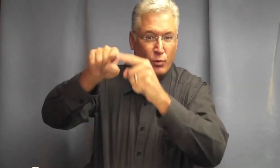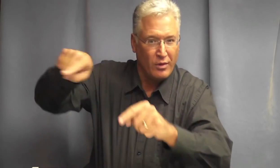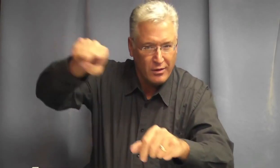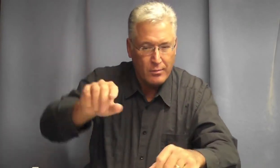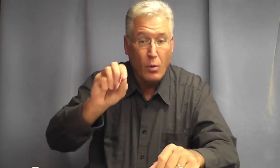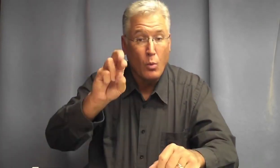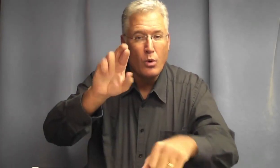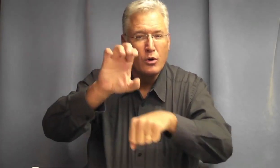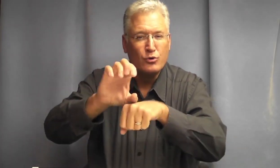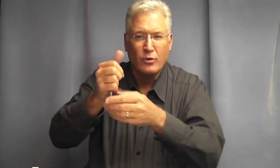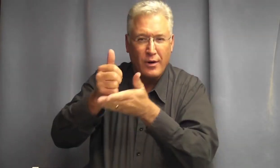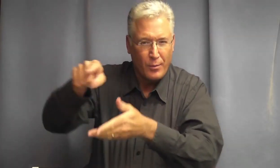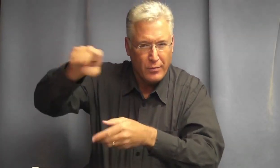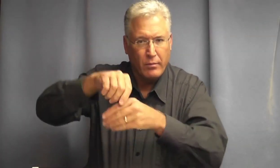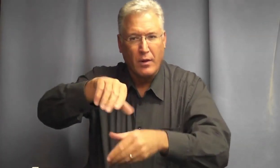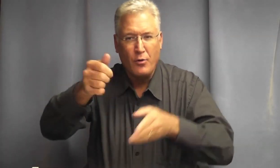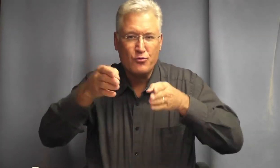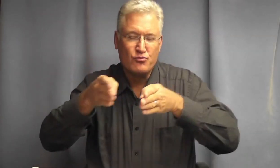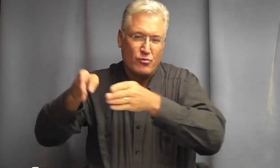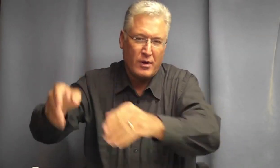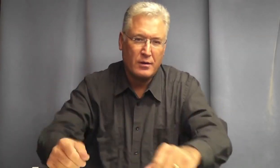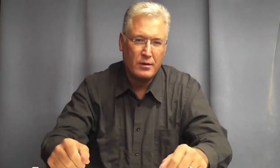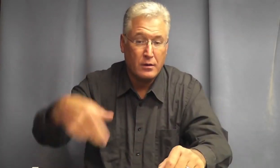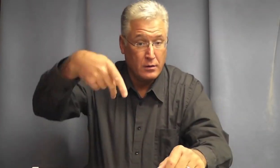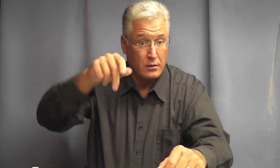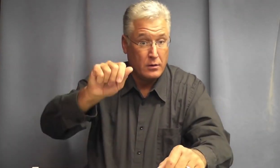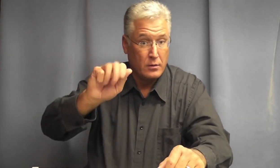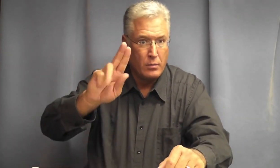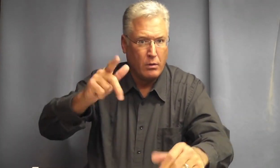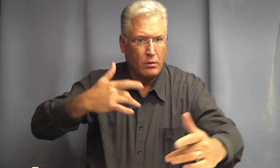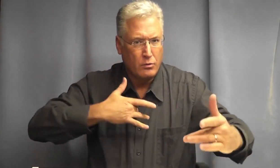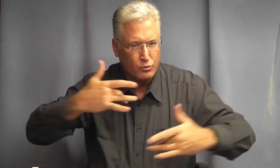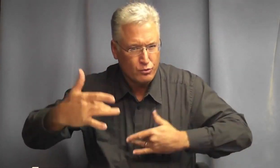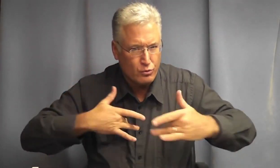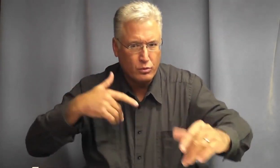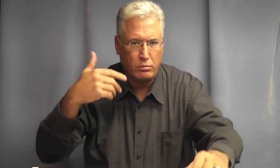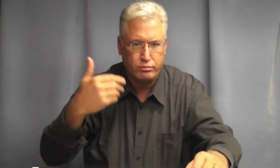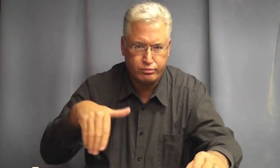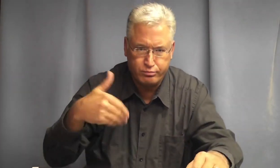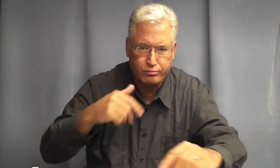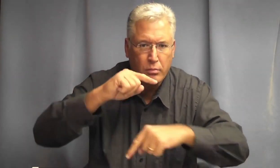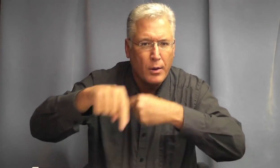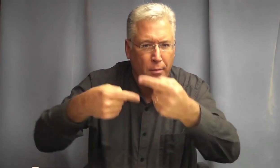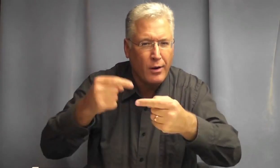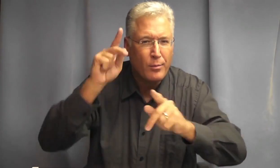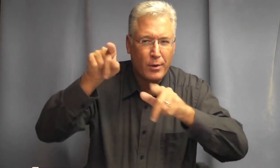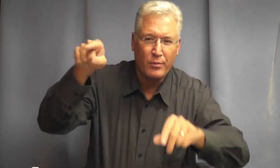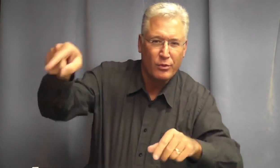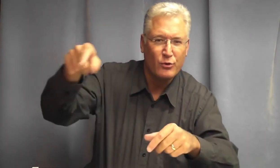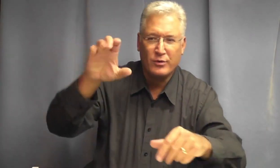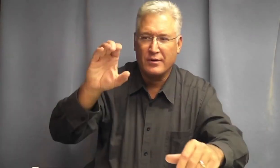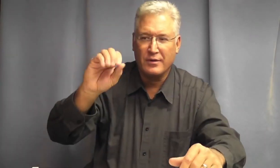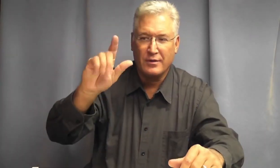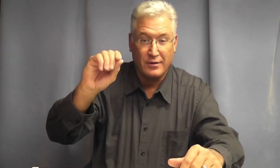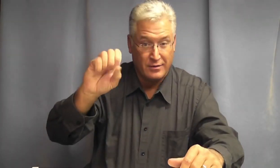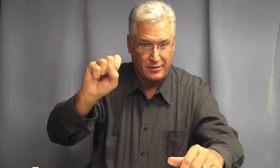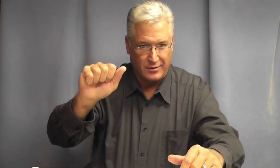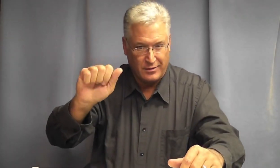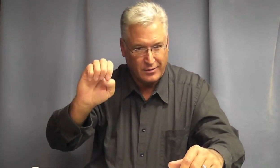sends missionaries out to different places and want to help them along the way. We should be greatly concerned for those people,